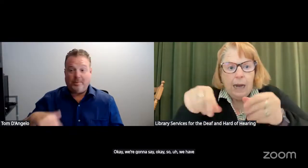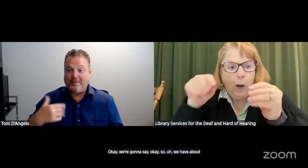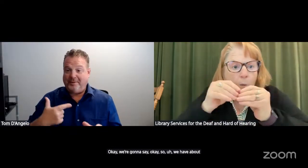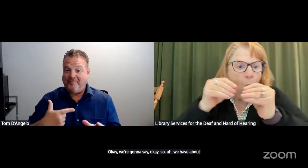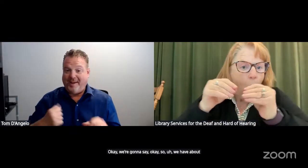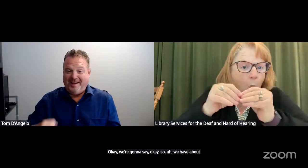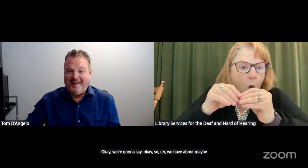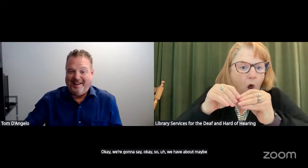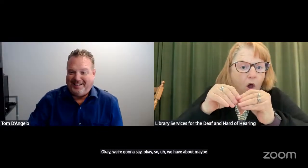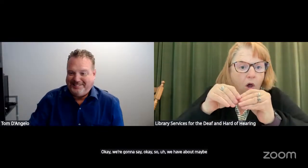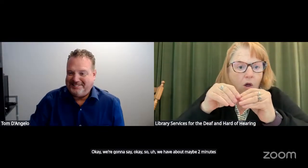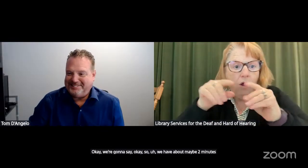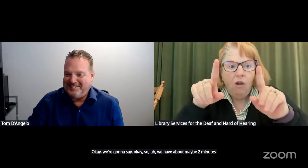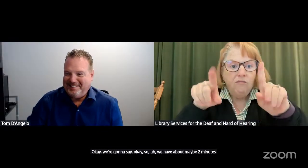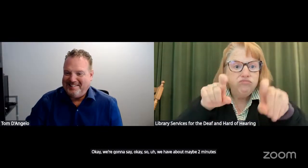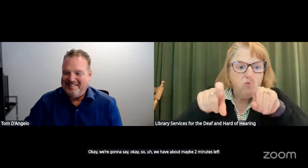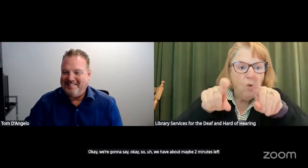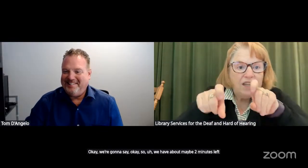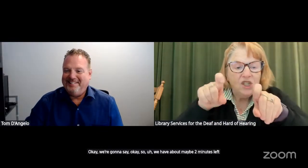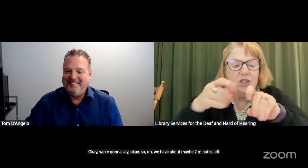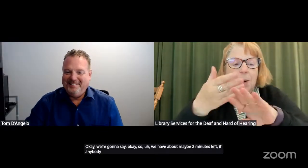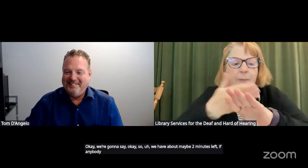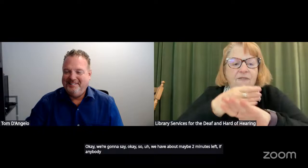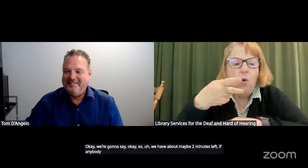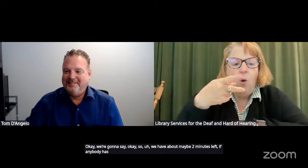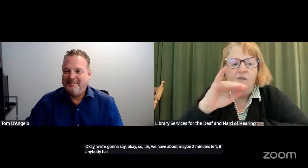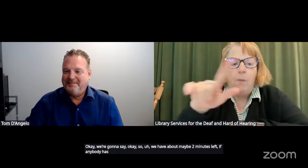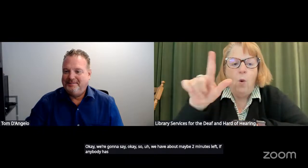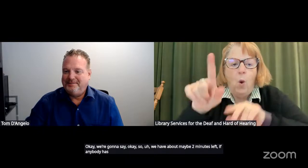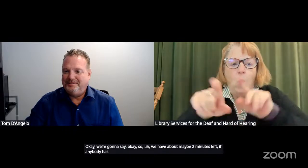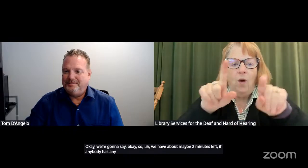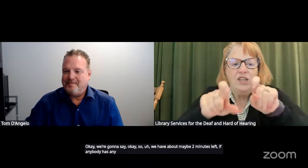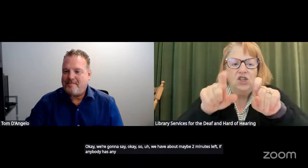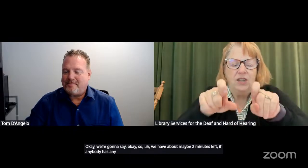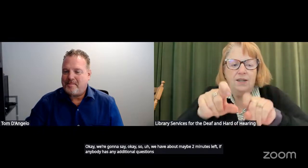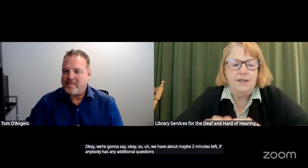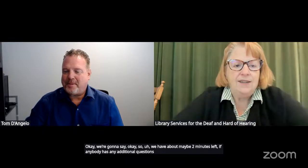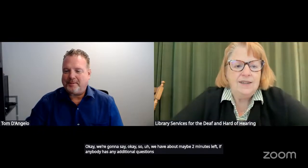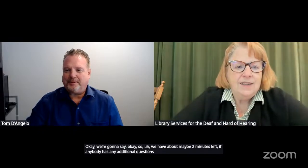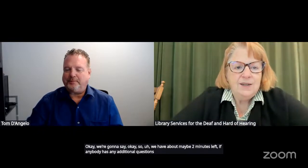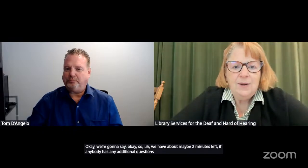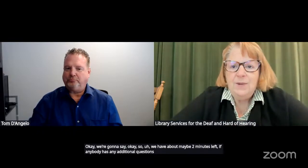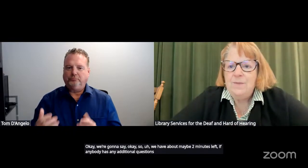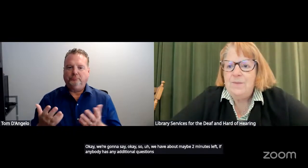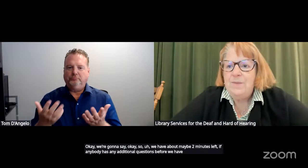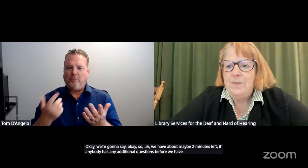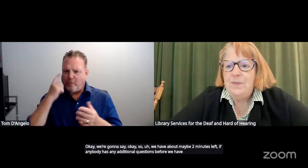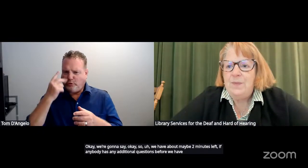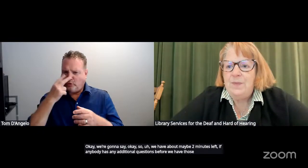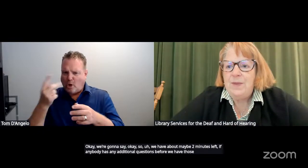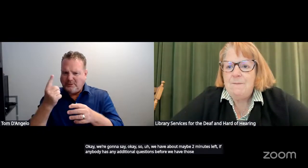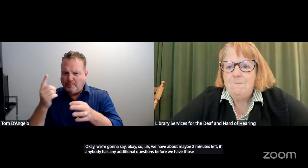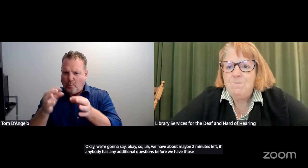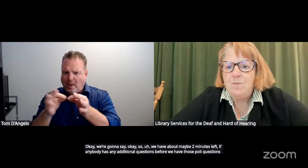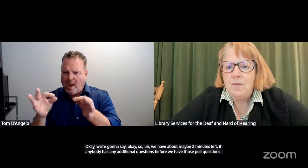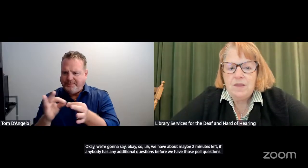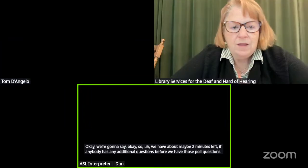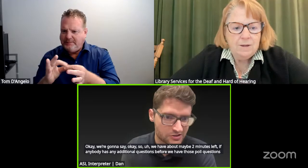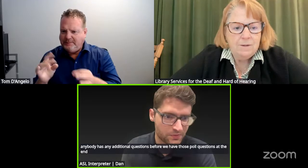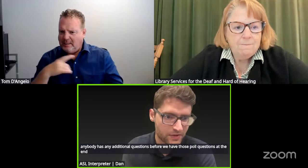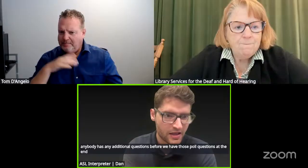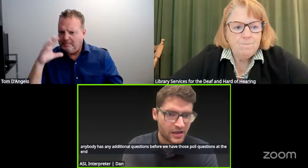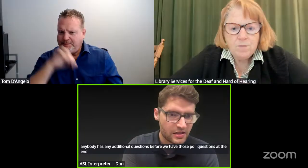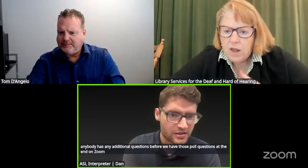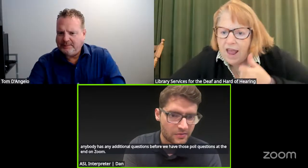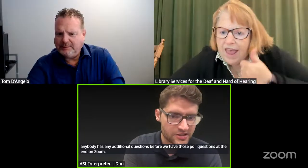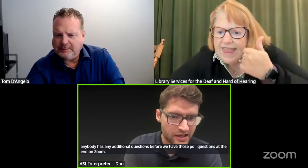maybe 2 minutes left if anybody has any additional questions before we have those poll questions at the end on